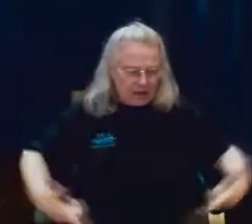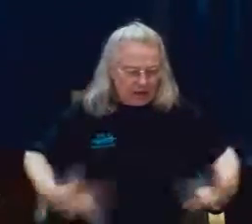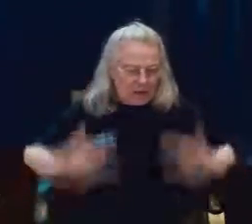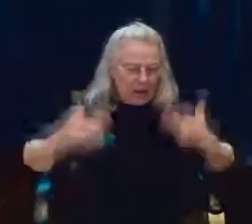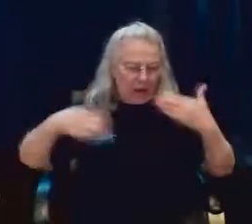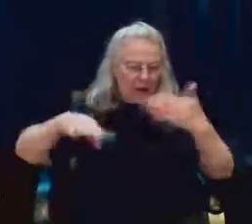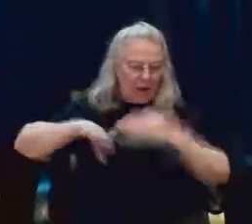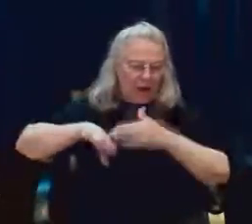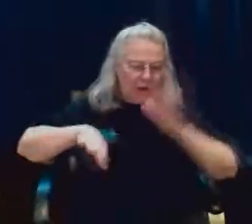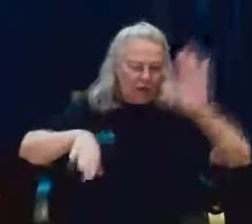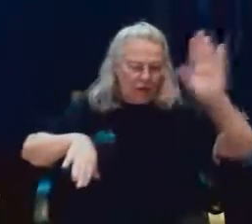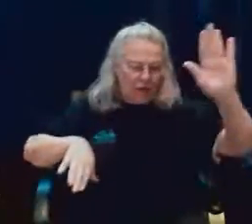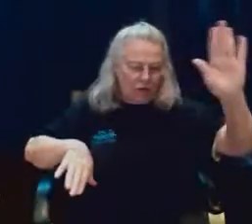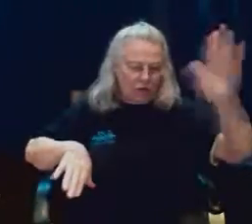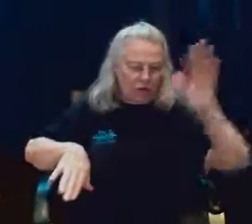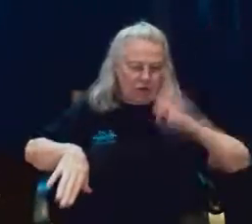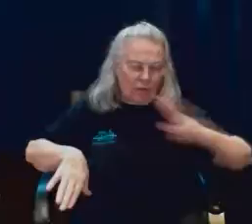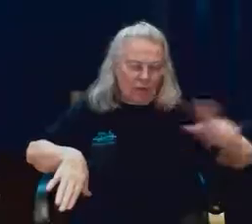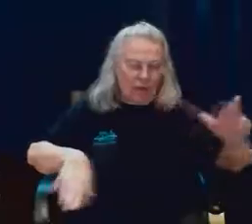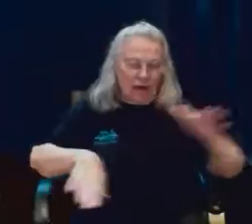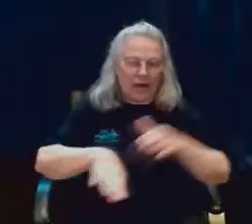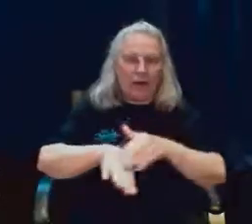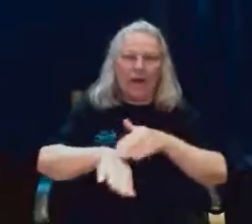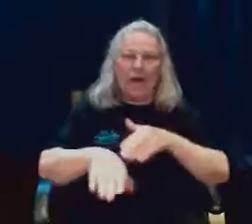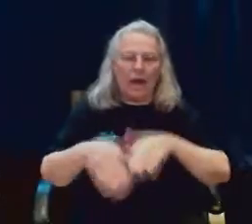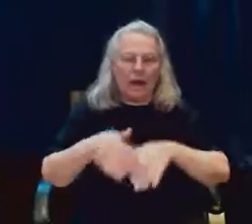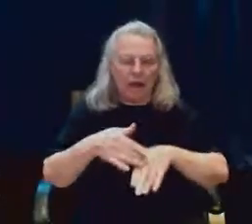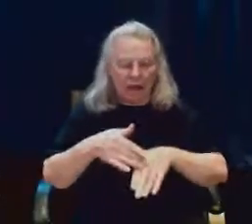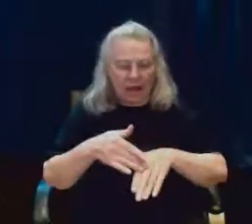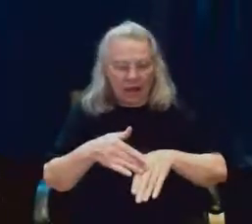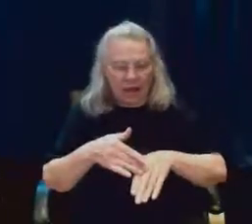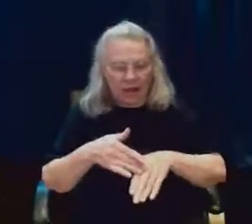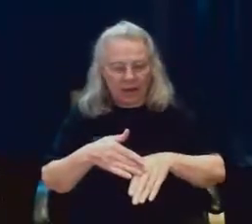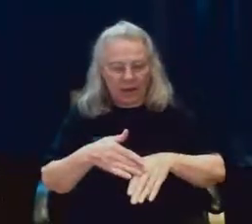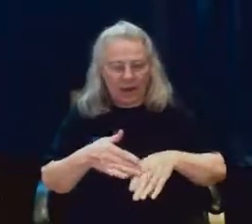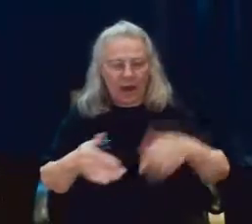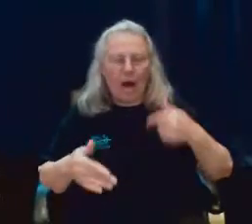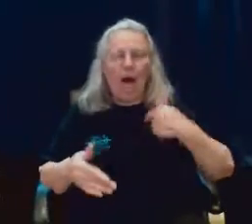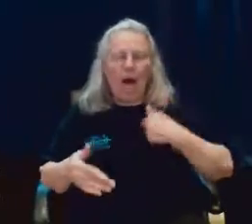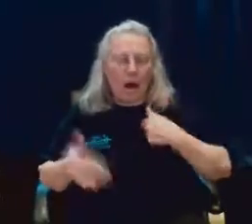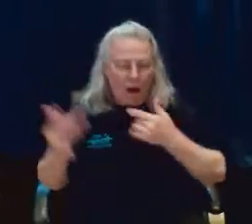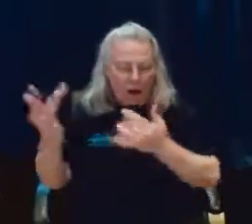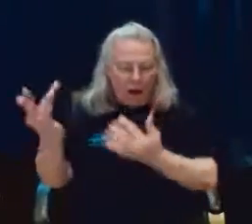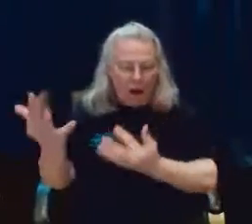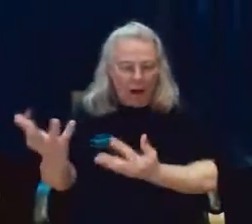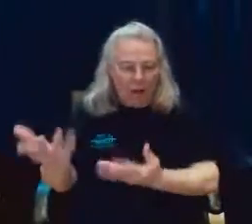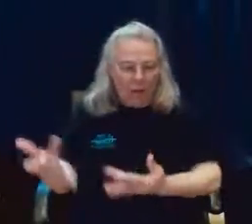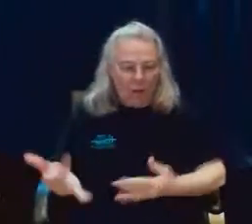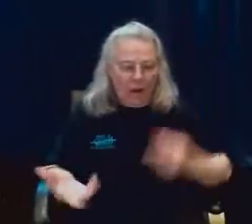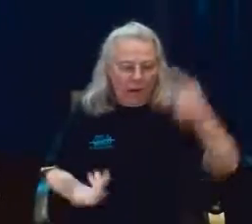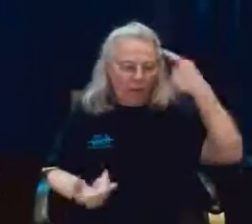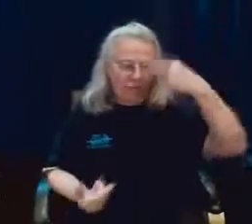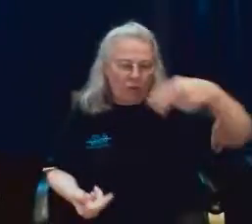mercy dwell at your right hand. I wait